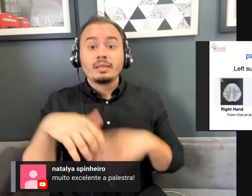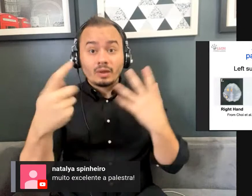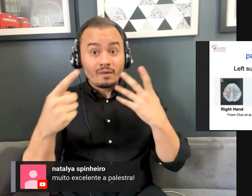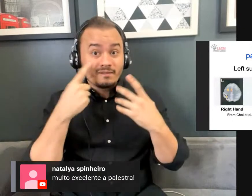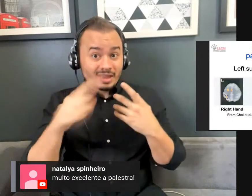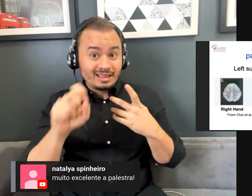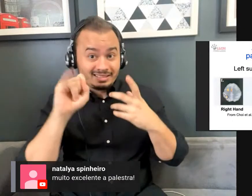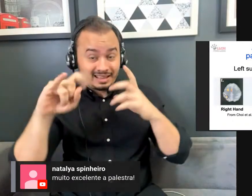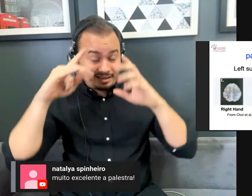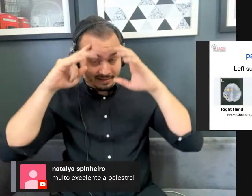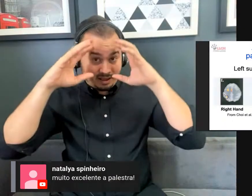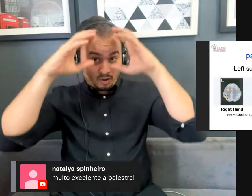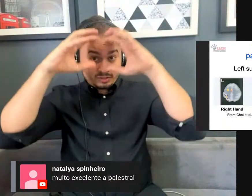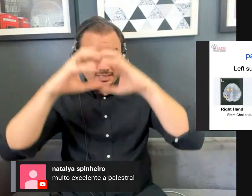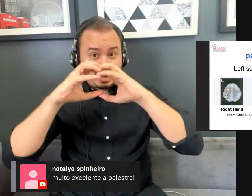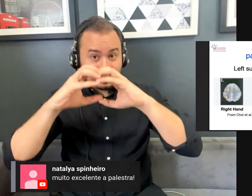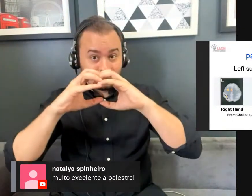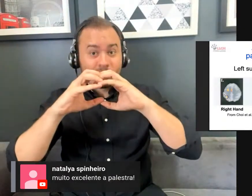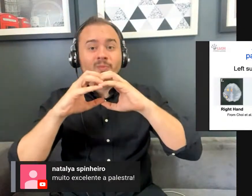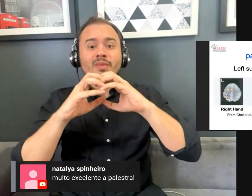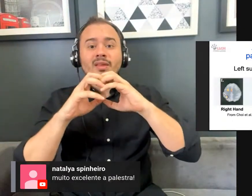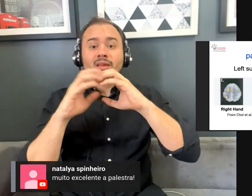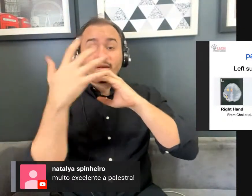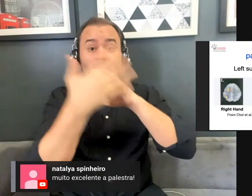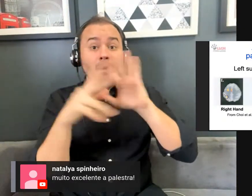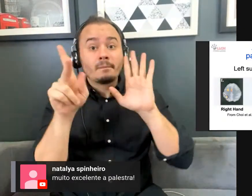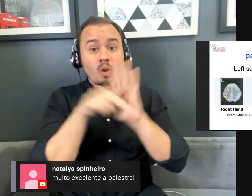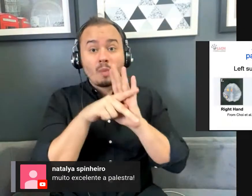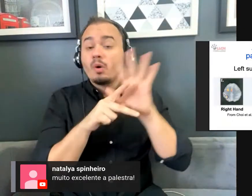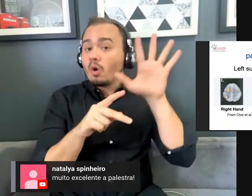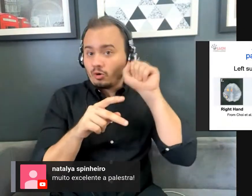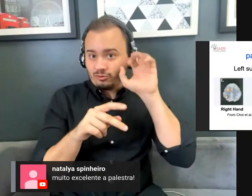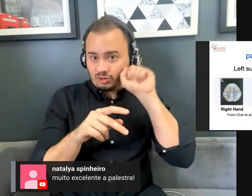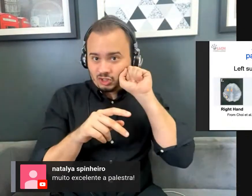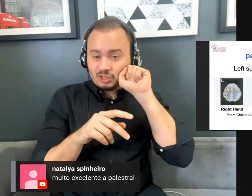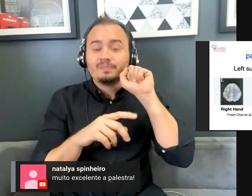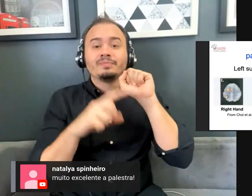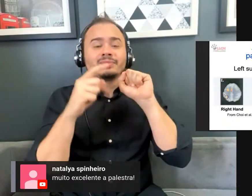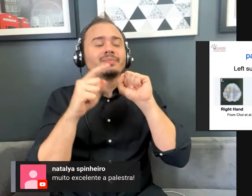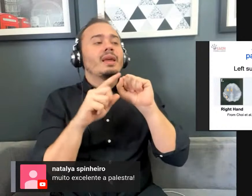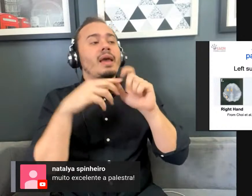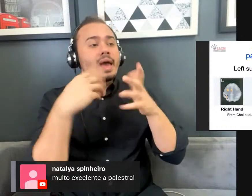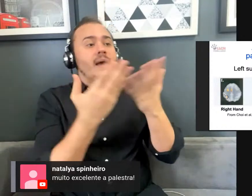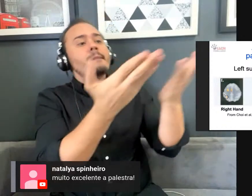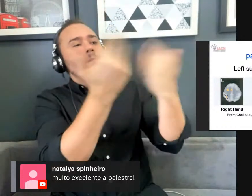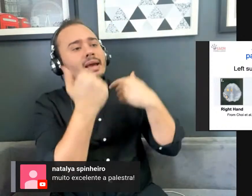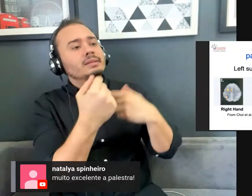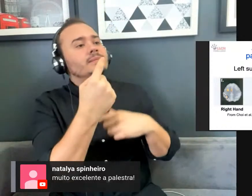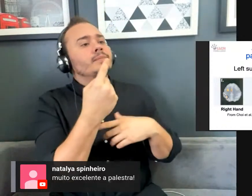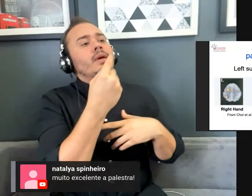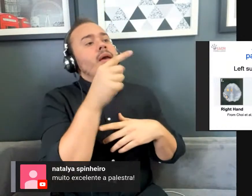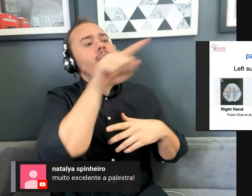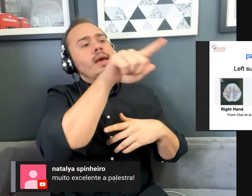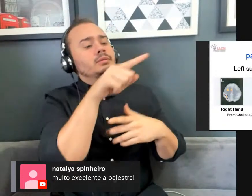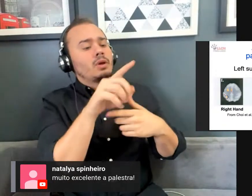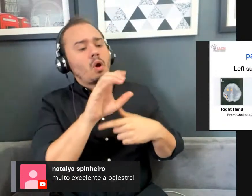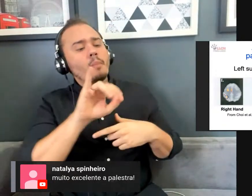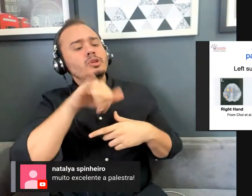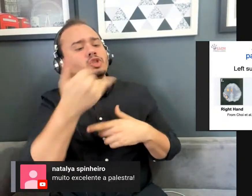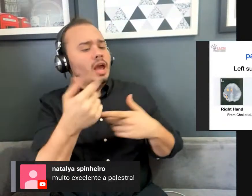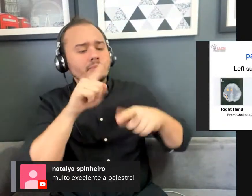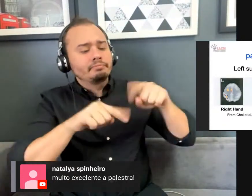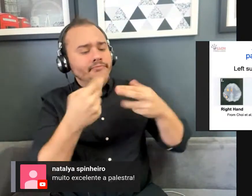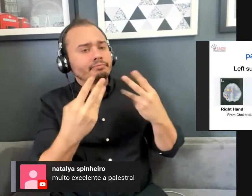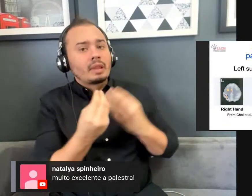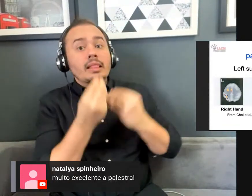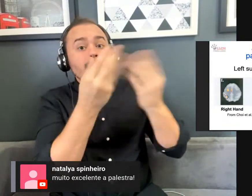hearing people are asked to show me how you use a tool, for example, and you compare that with a low-level baseline